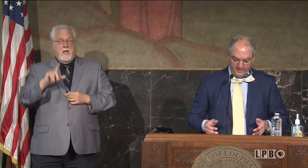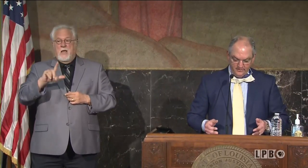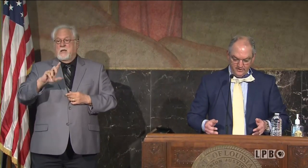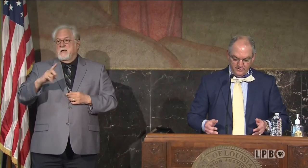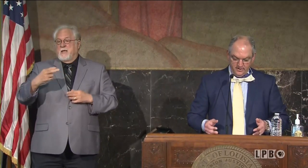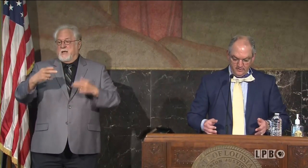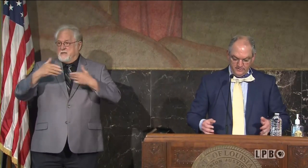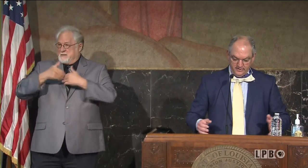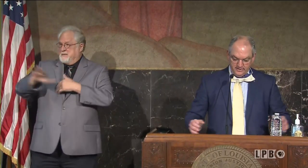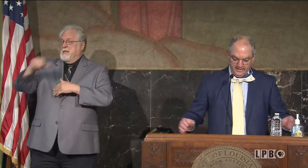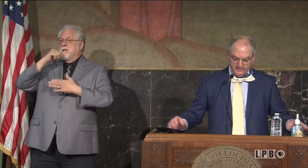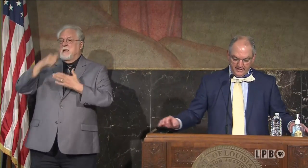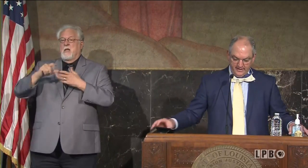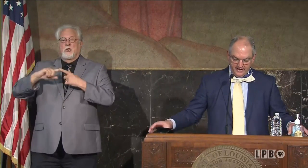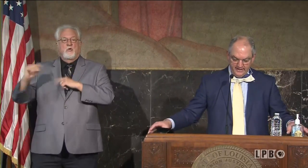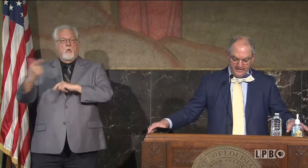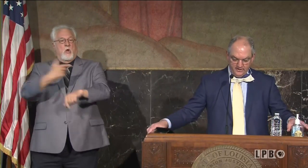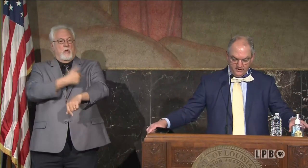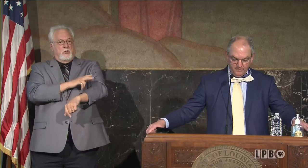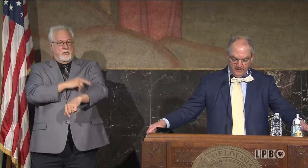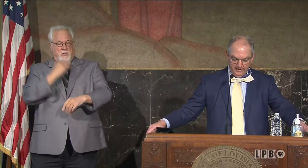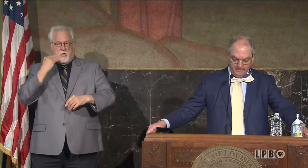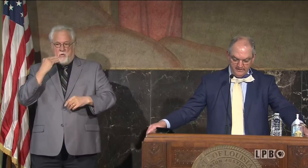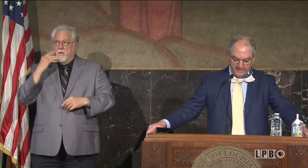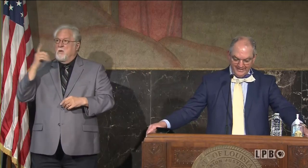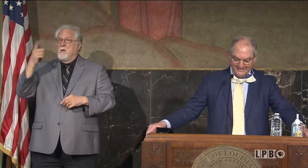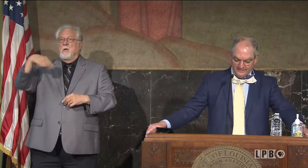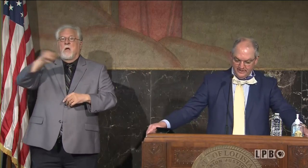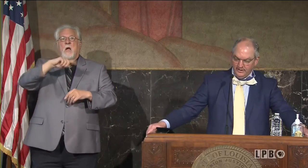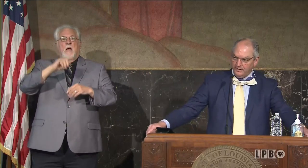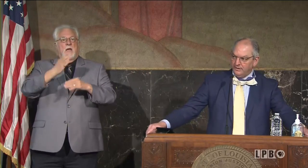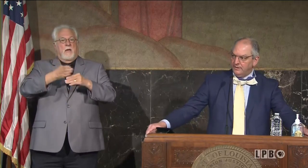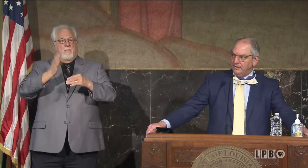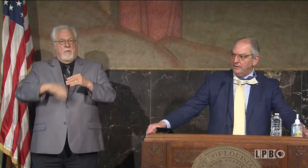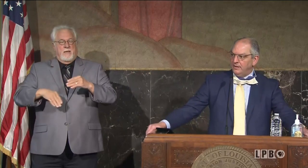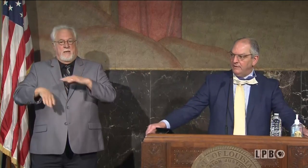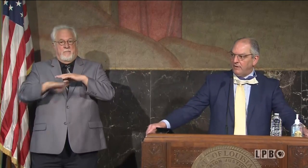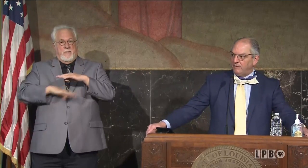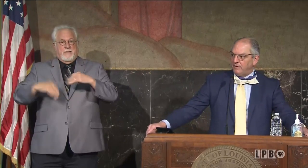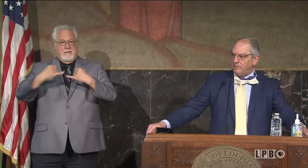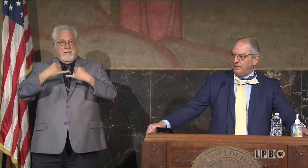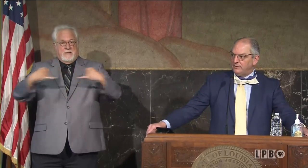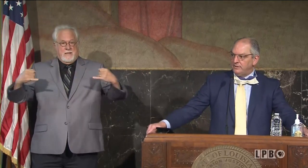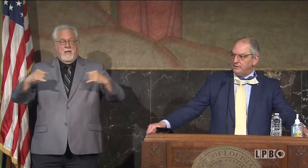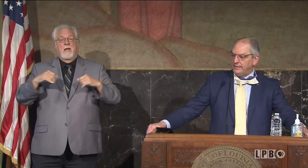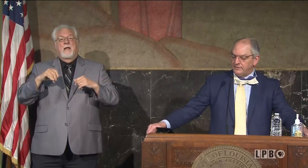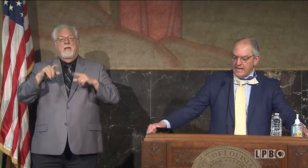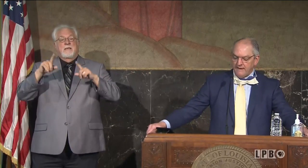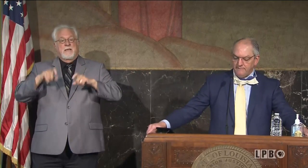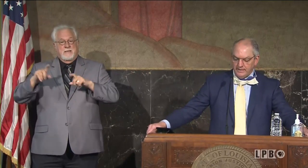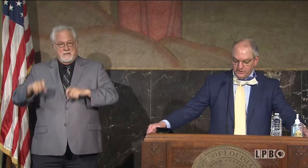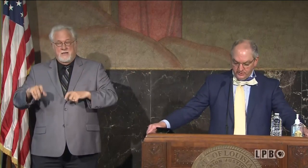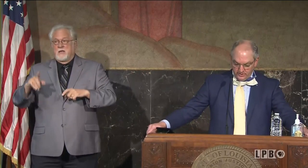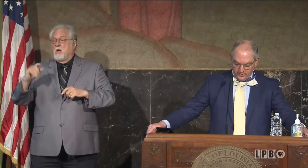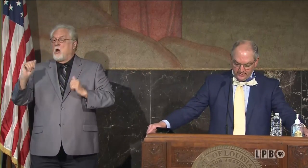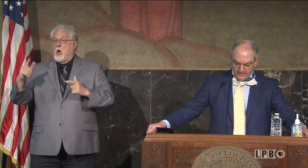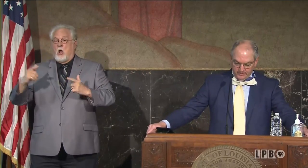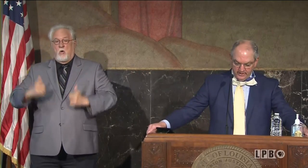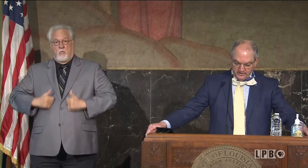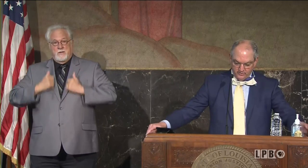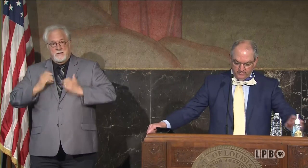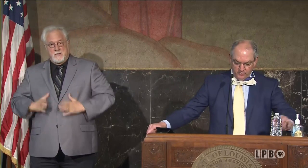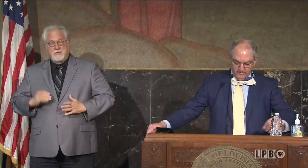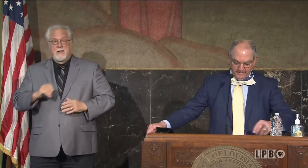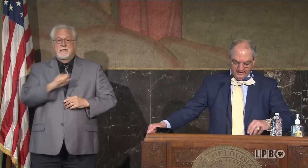sent a letter to all nursing homes in the state stating they needed to complete baseline testing of all of their residents and staff by June 30th.